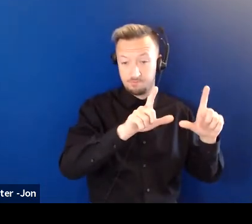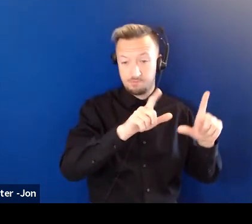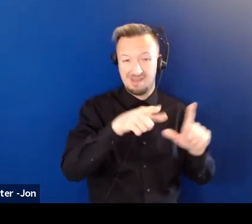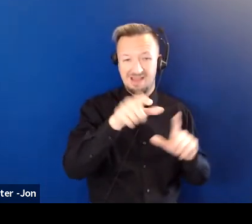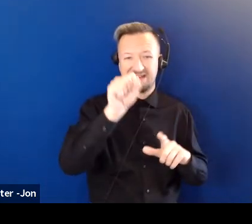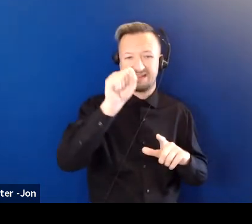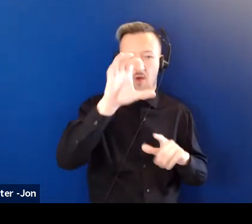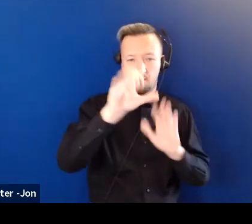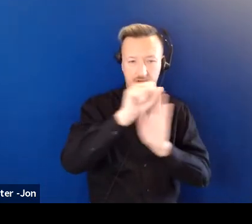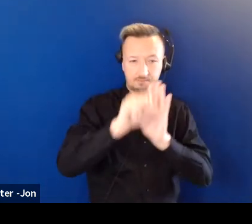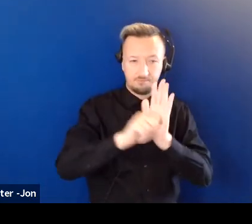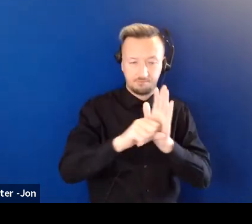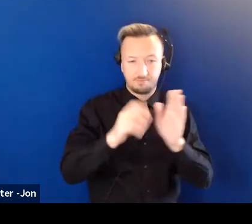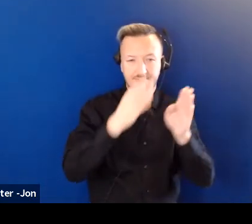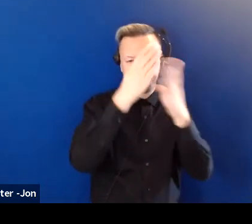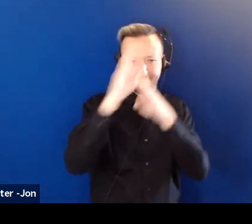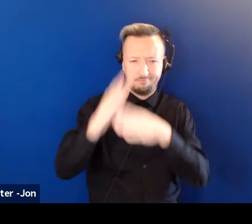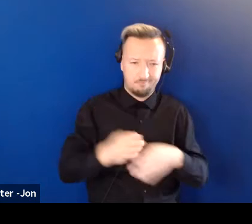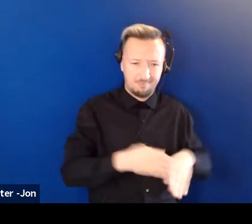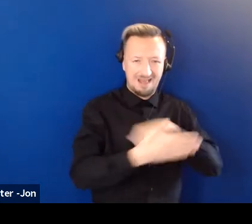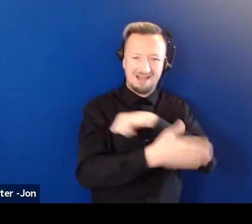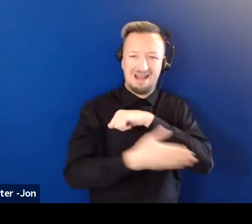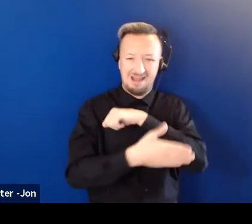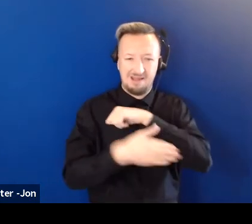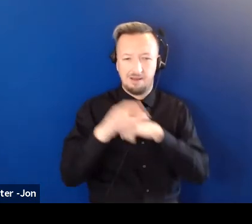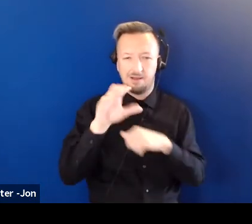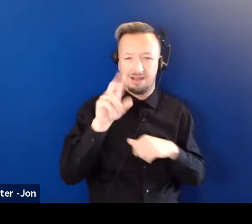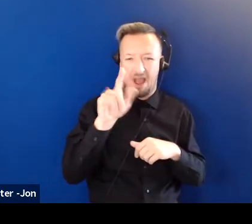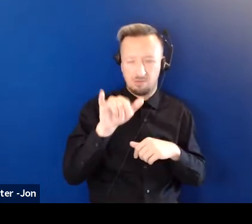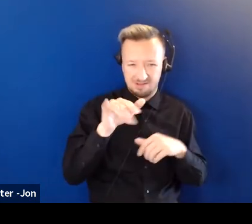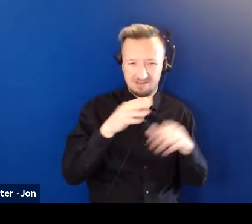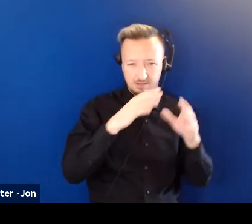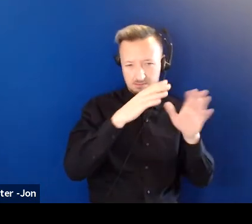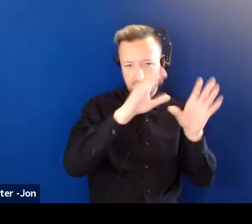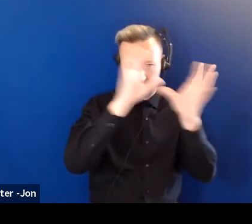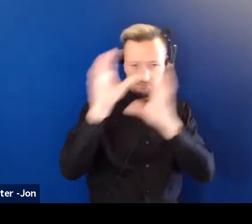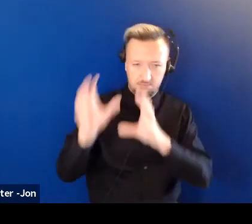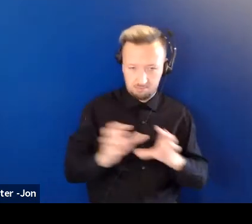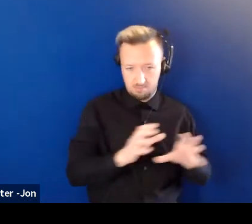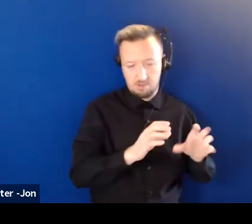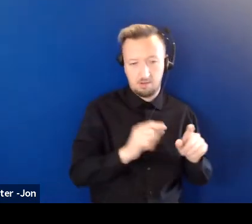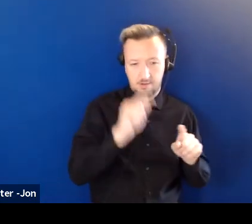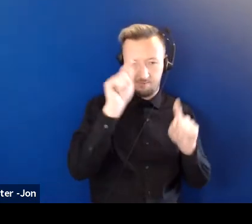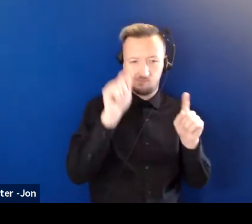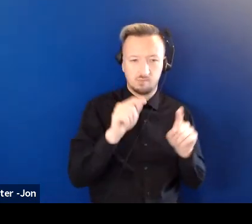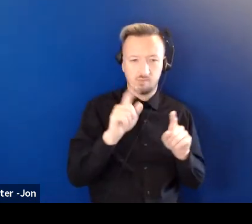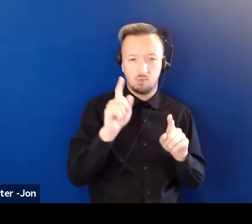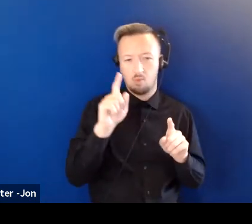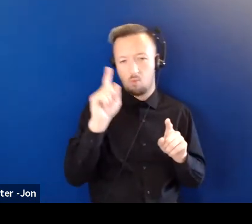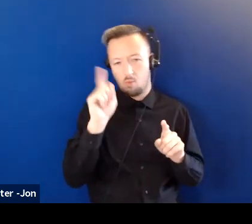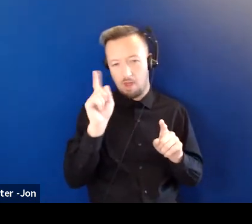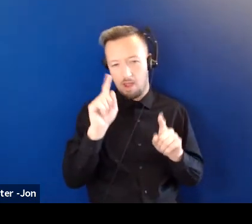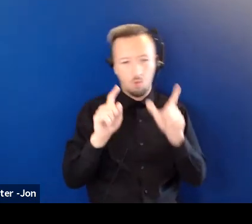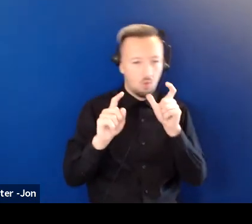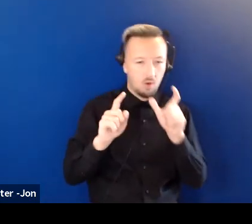it's divided up into our counties, just so you can kind of get an idea of where we are and what we're coming from and who we're serving. So